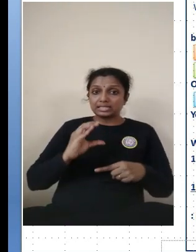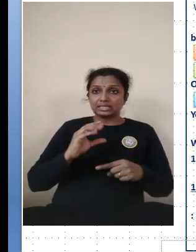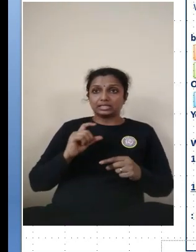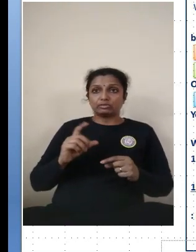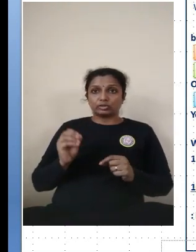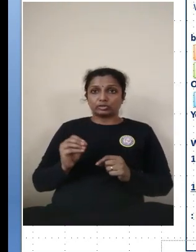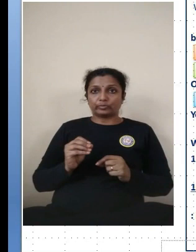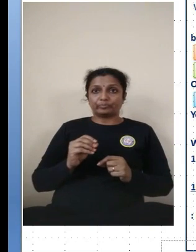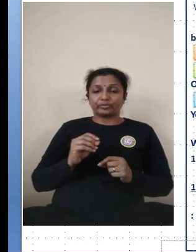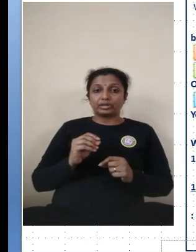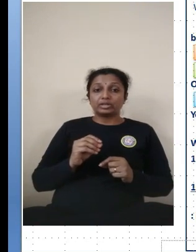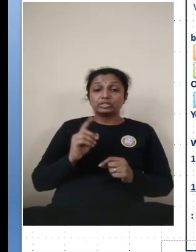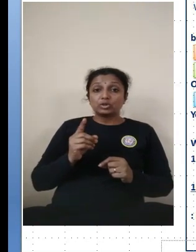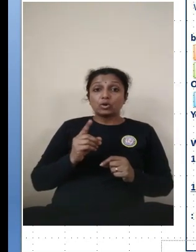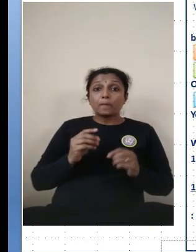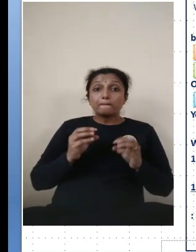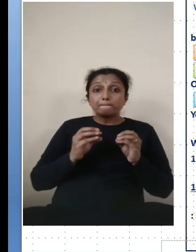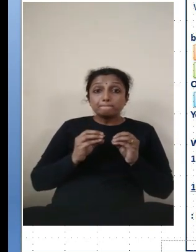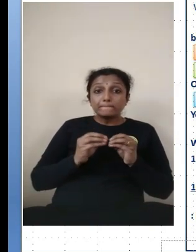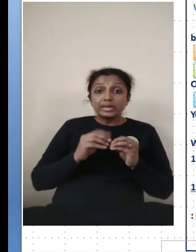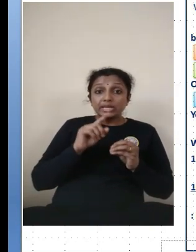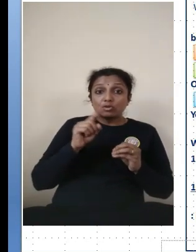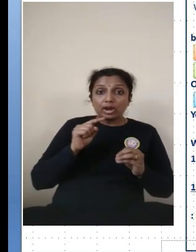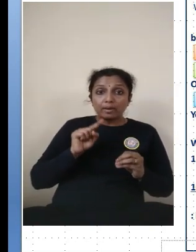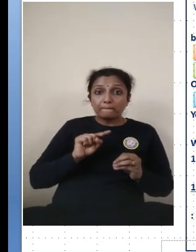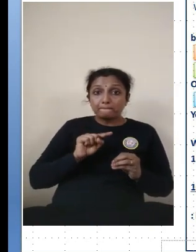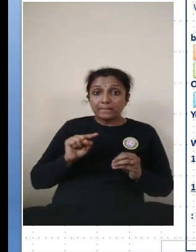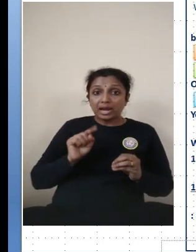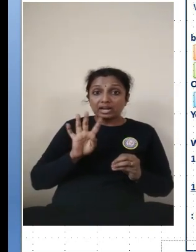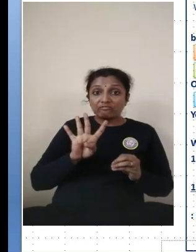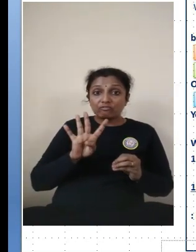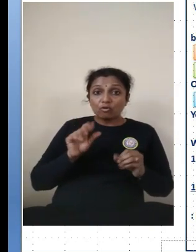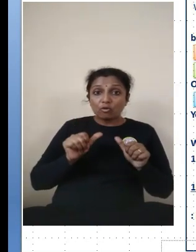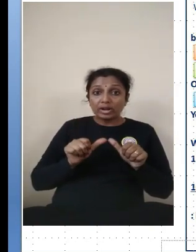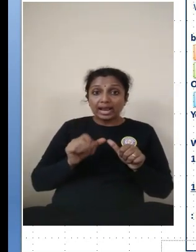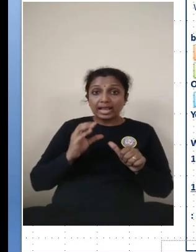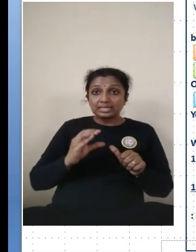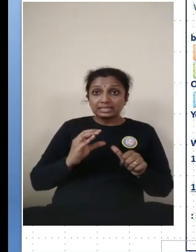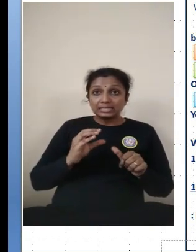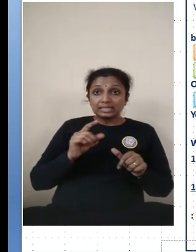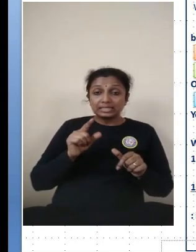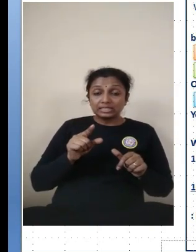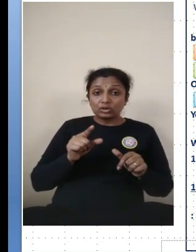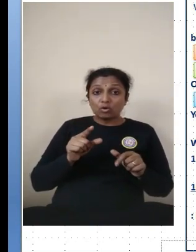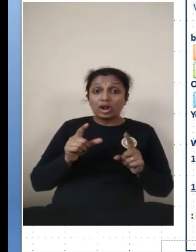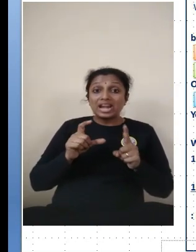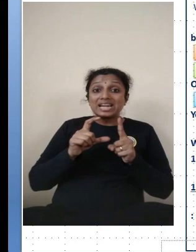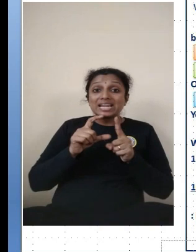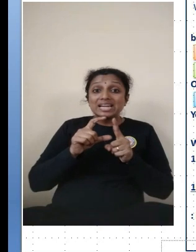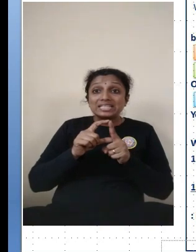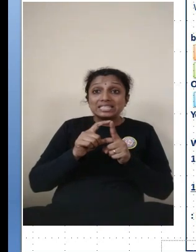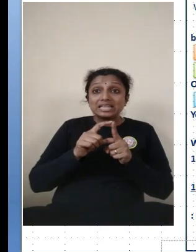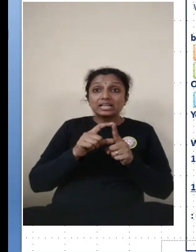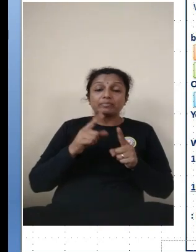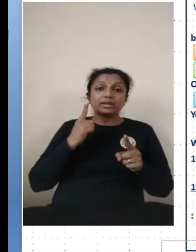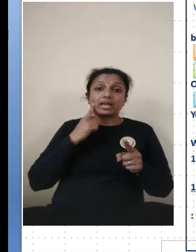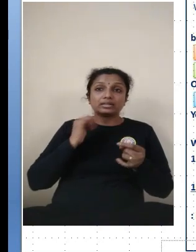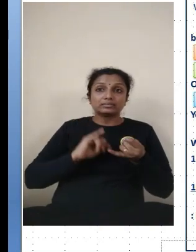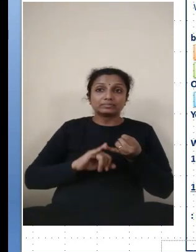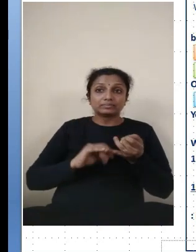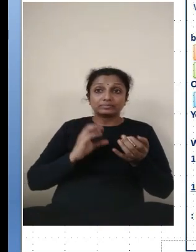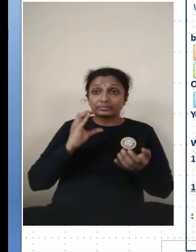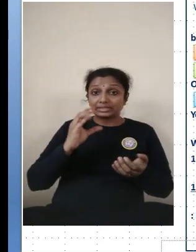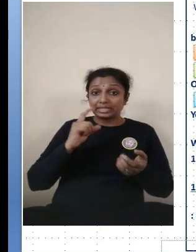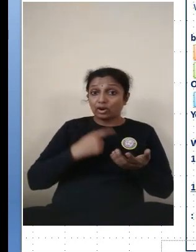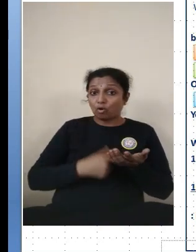discriminant. Okay, so there will be three types or three values for this discriminant. One,